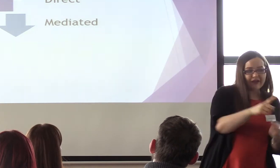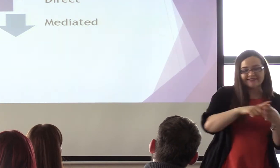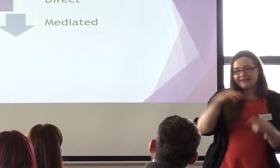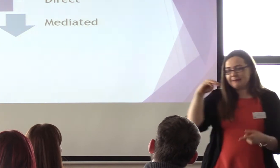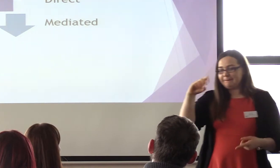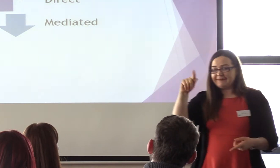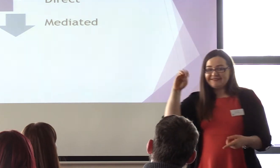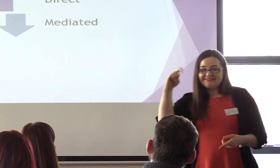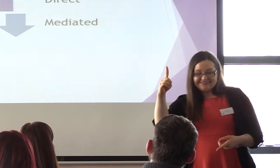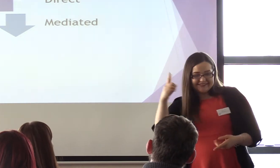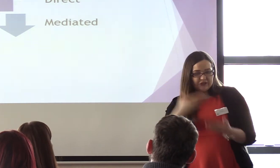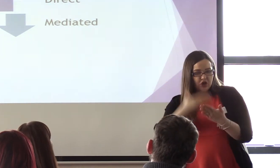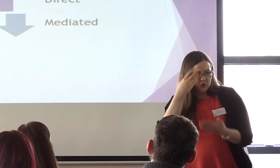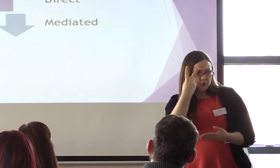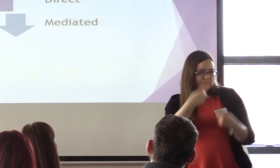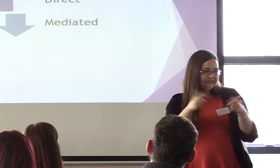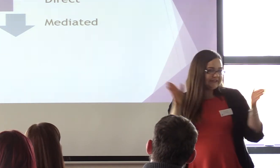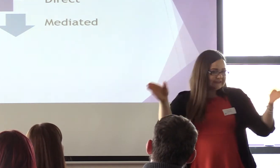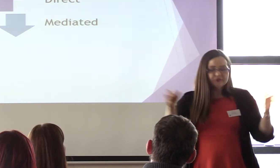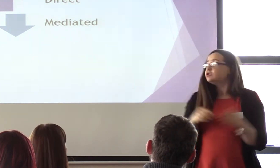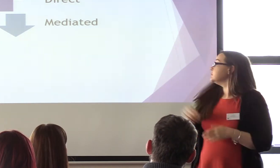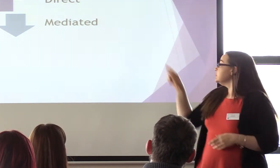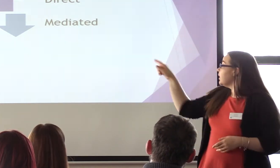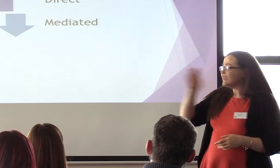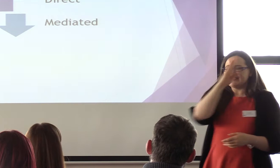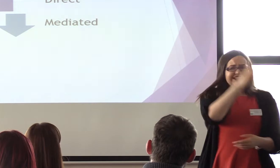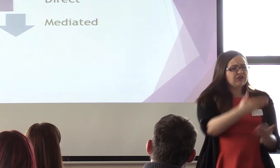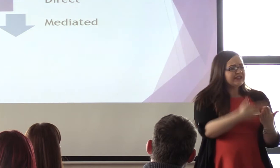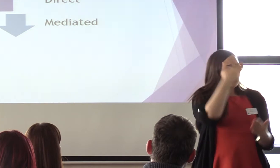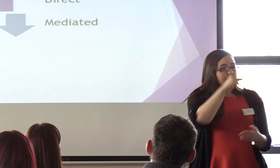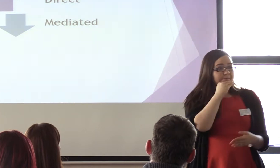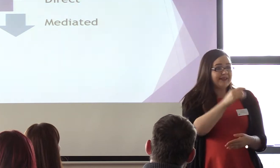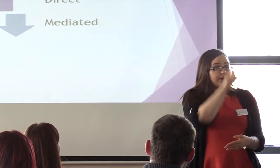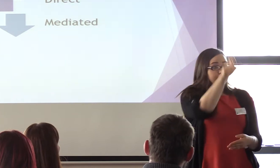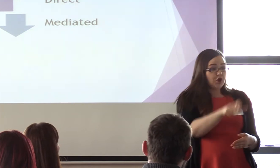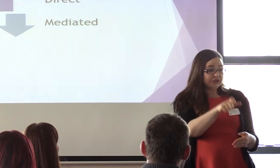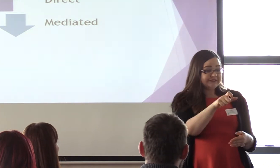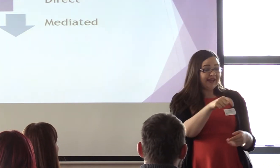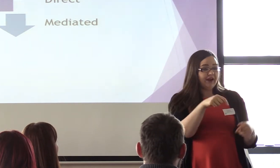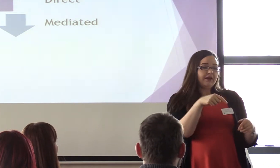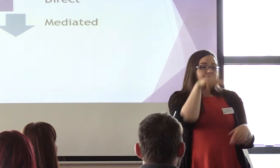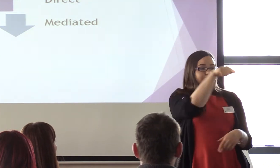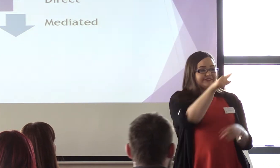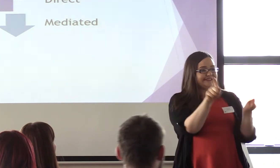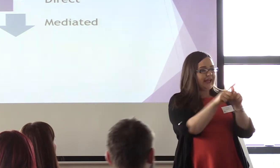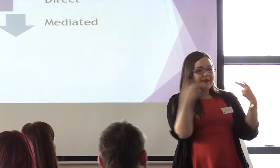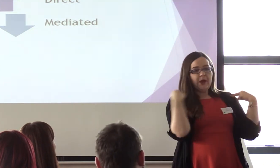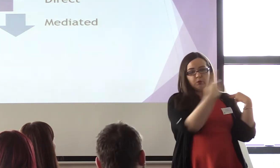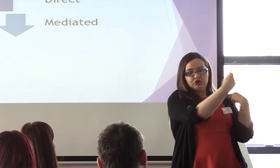So again, going back to the term of direct and mediated approaches. Direct learning means that an